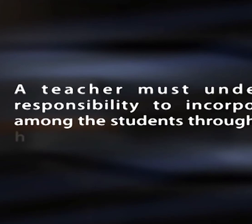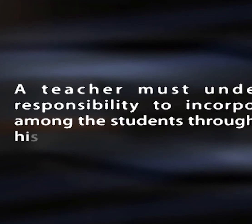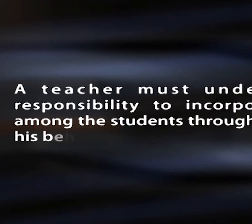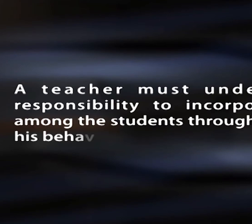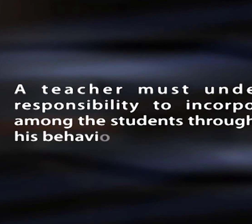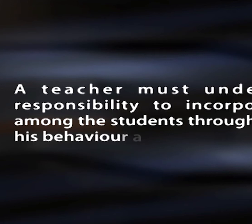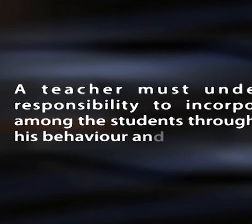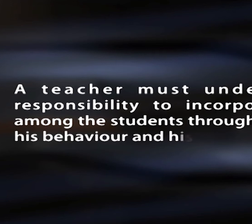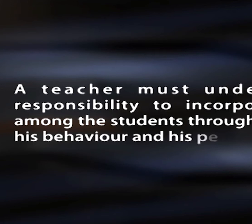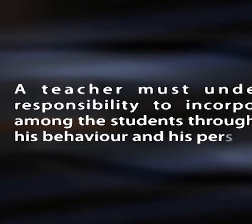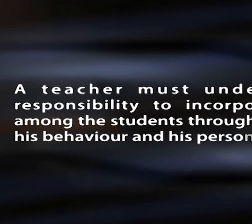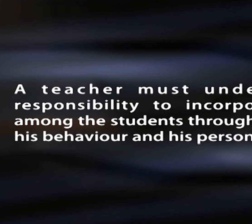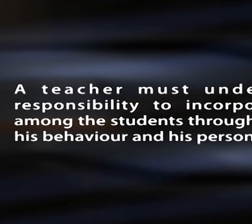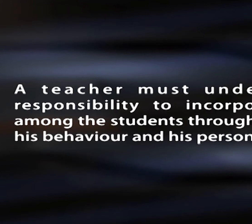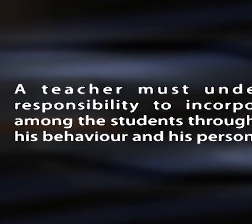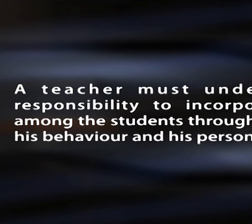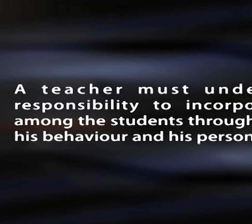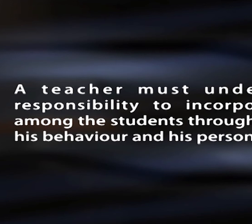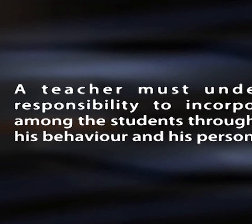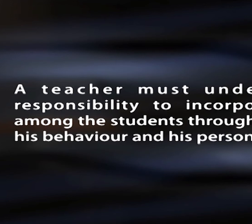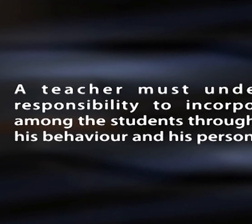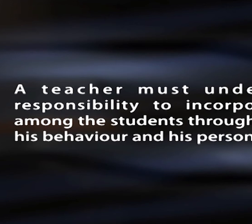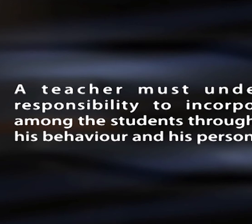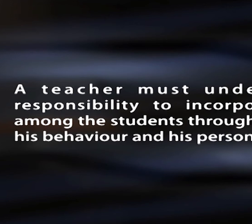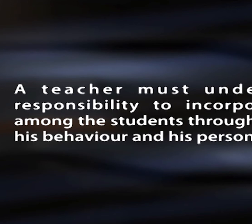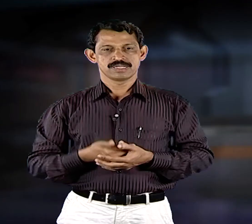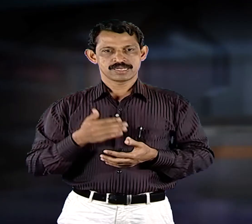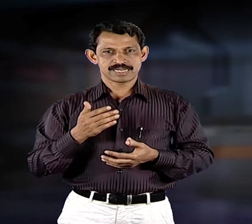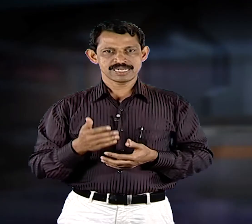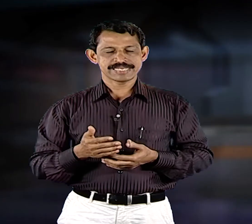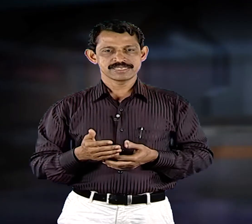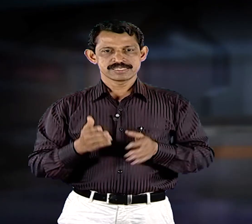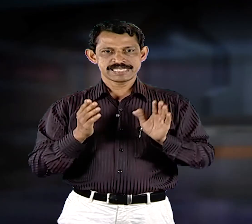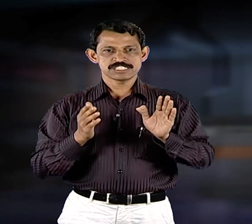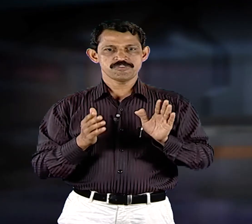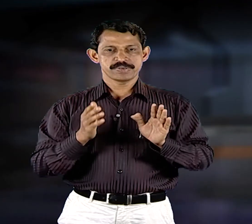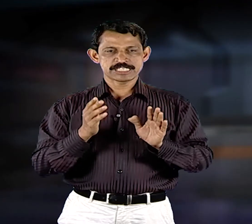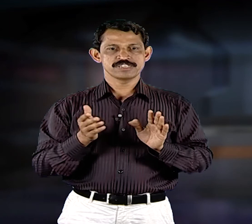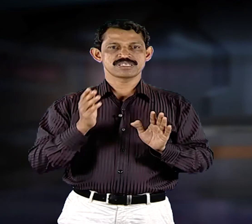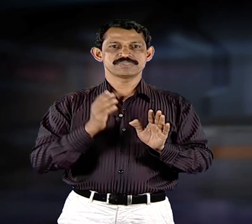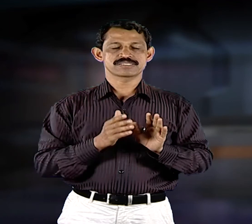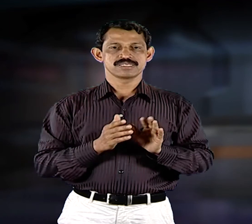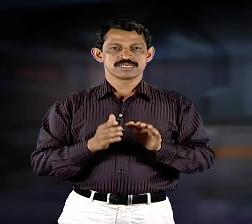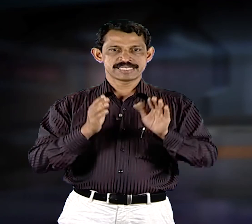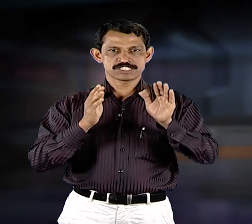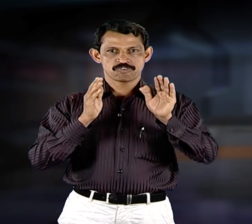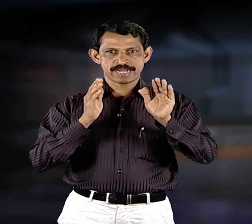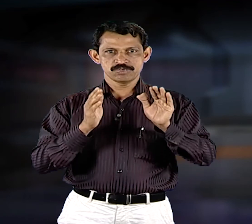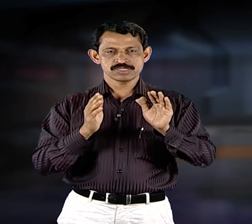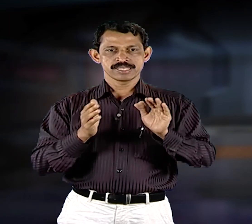through his subjects, his behavior and his personality. Unlike teaching of particular subjects, teaching of values cannot